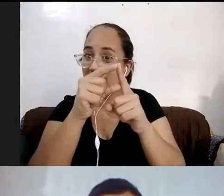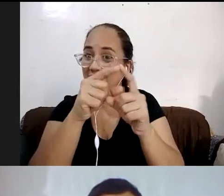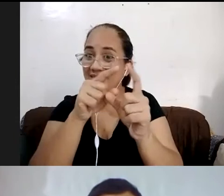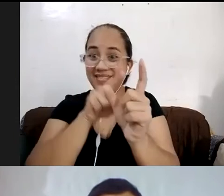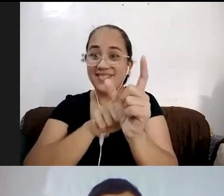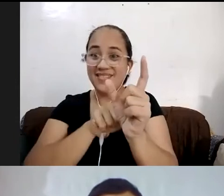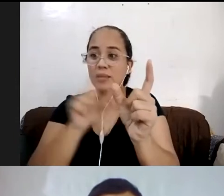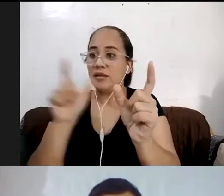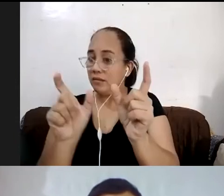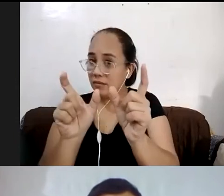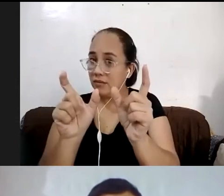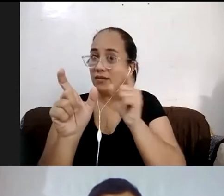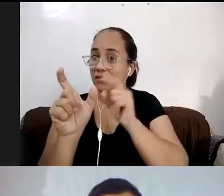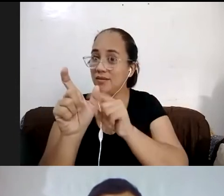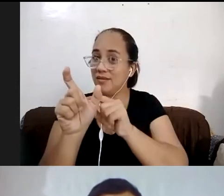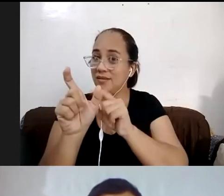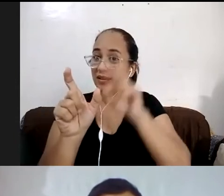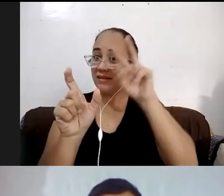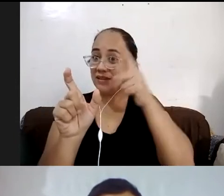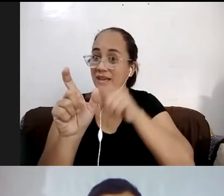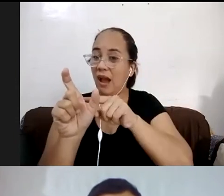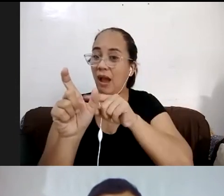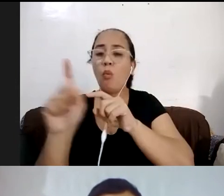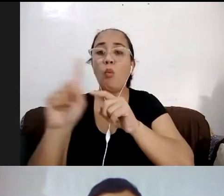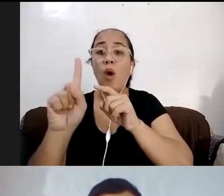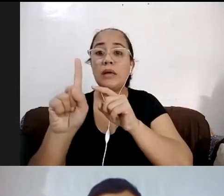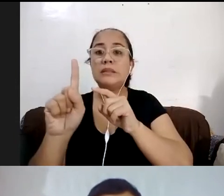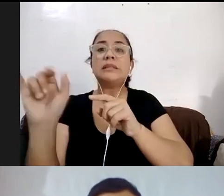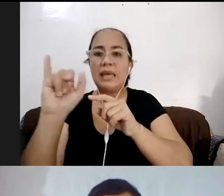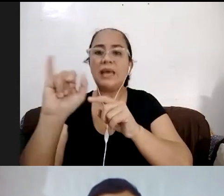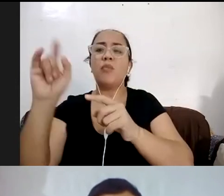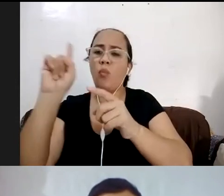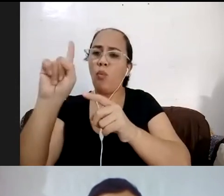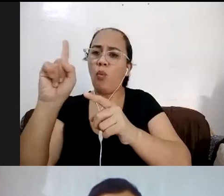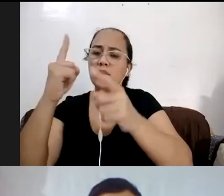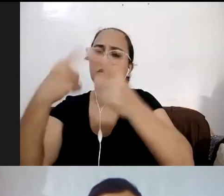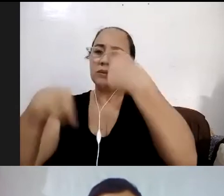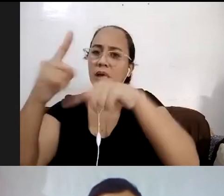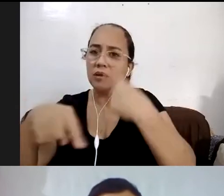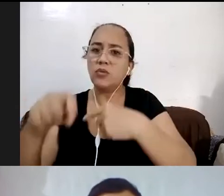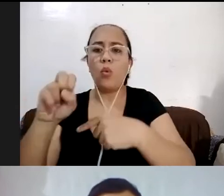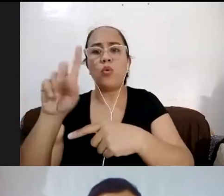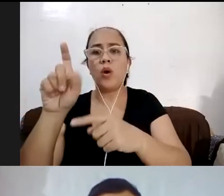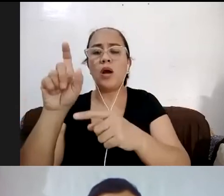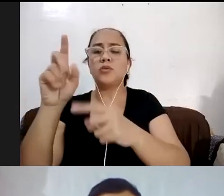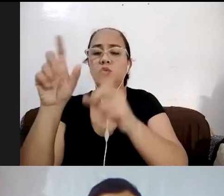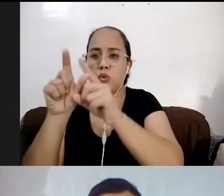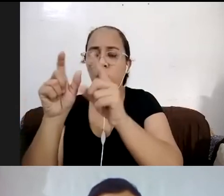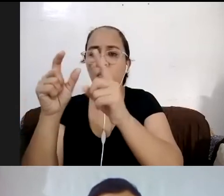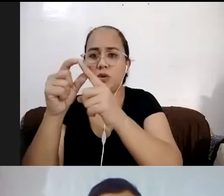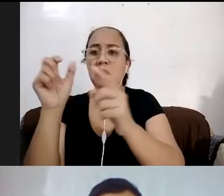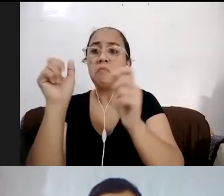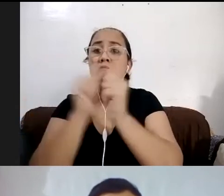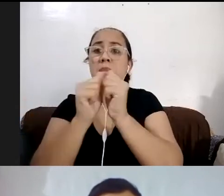And the other part of the sign represents one sign or one word. So it means two signs or two words